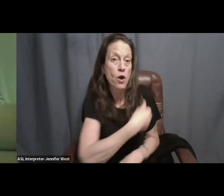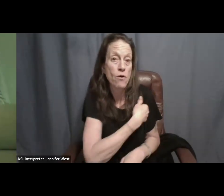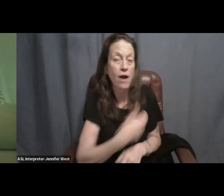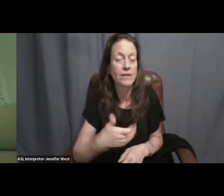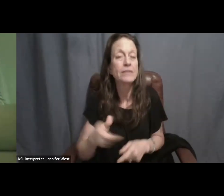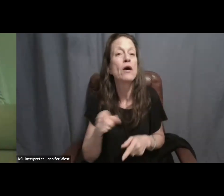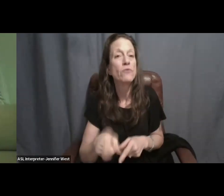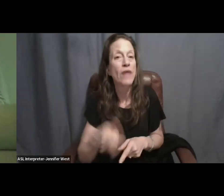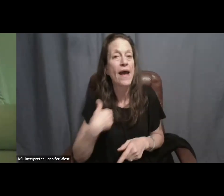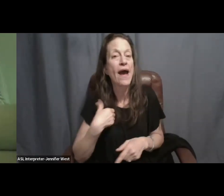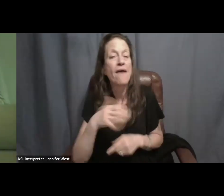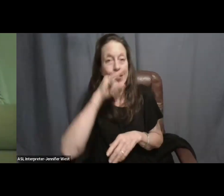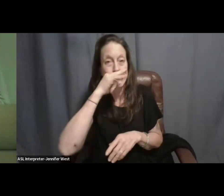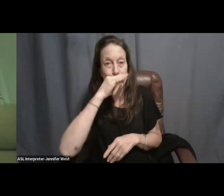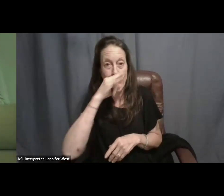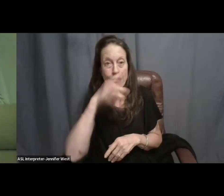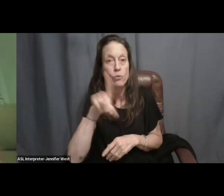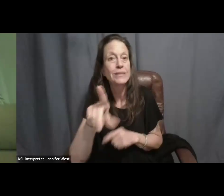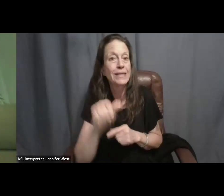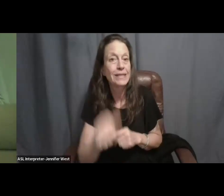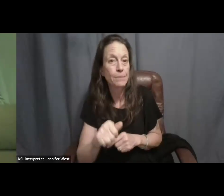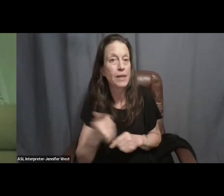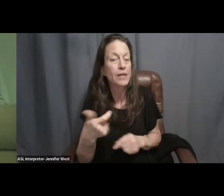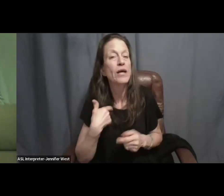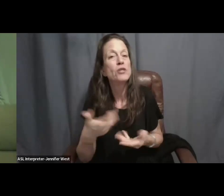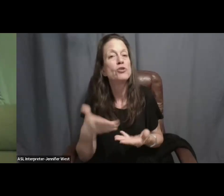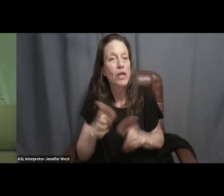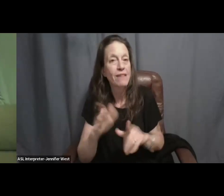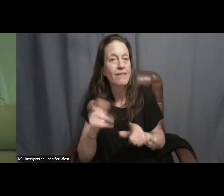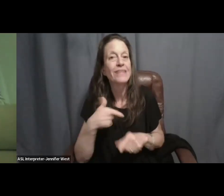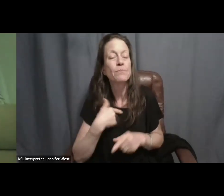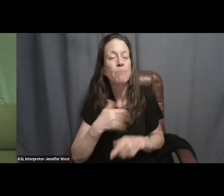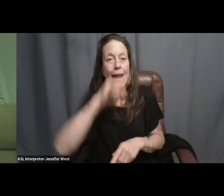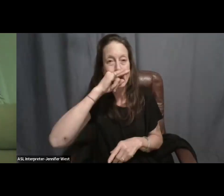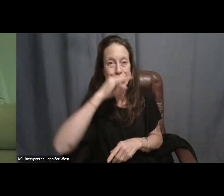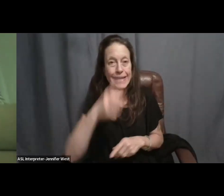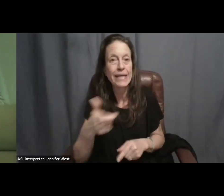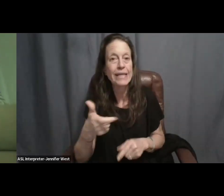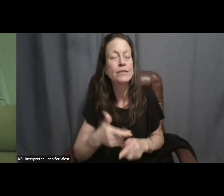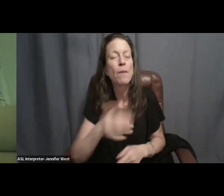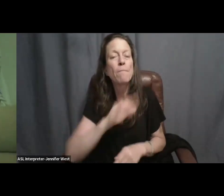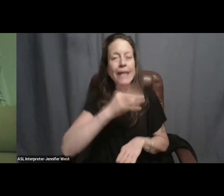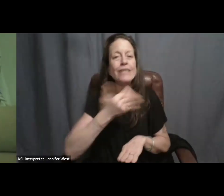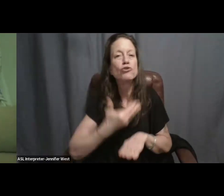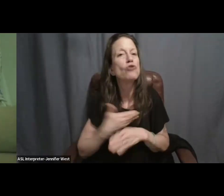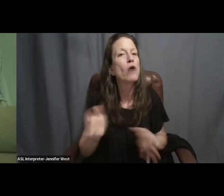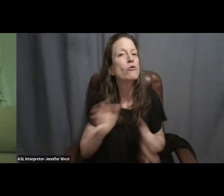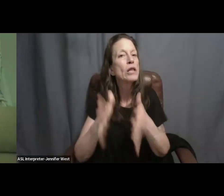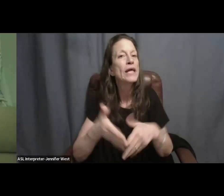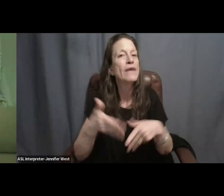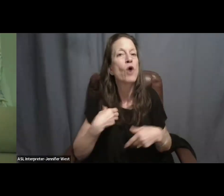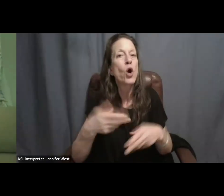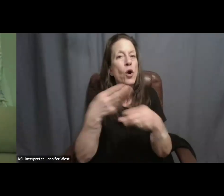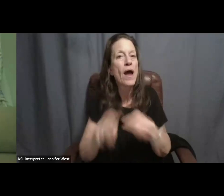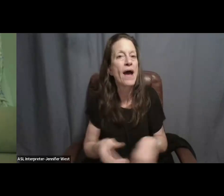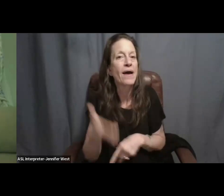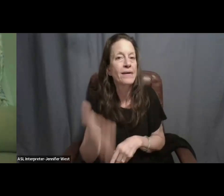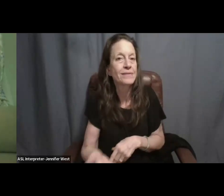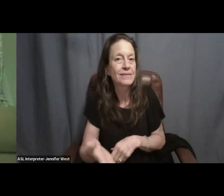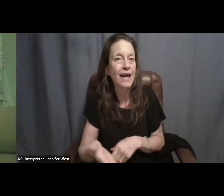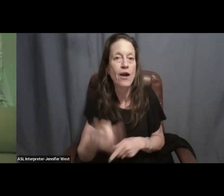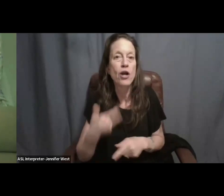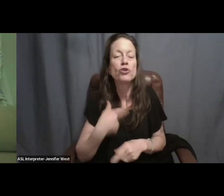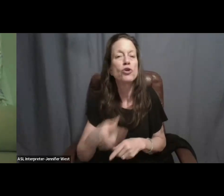allowing her to leave her eggs there. And people will donate to her self-directed services fund in exchange for her